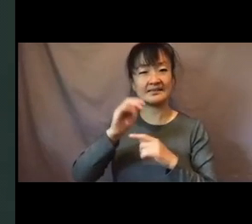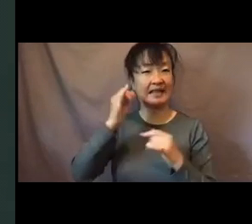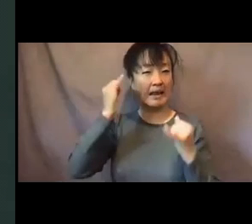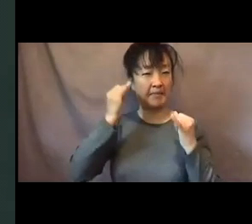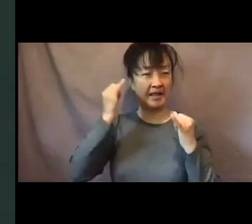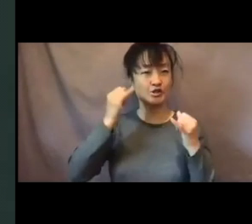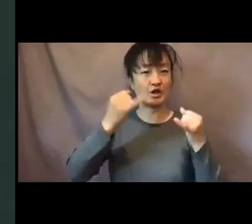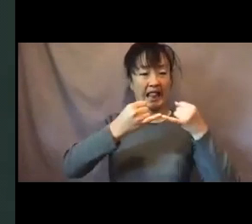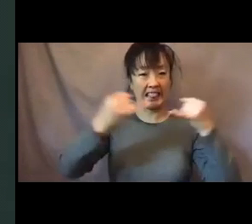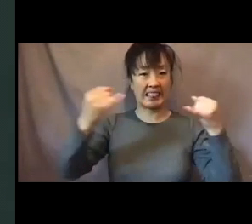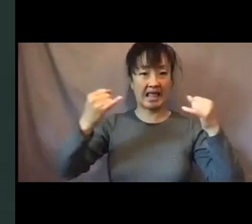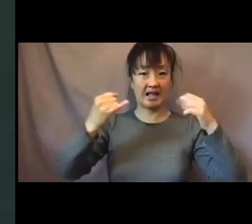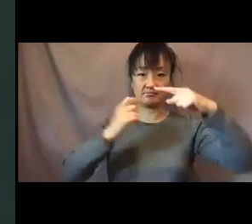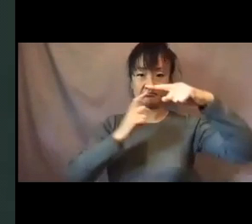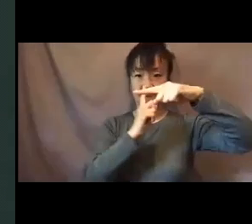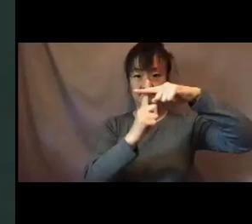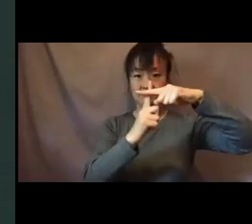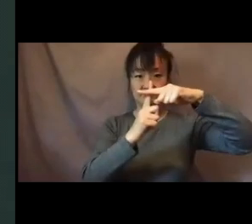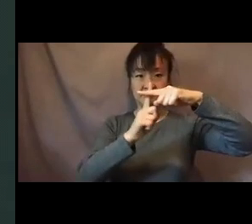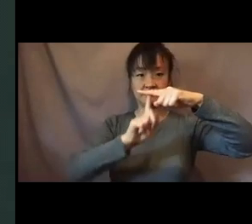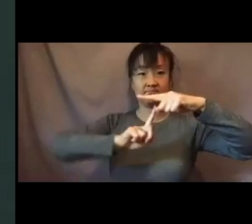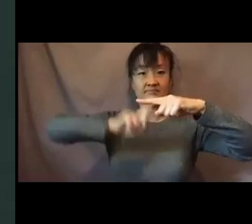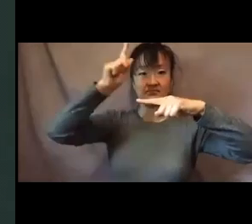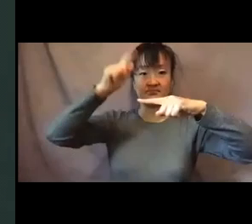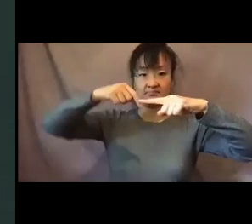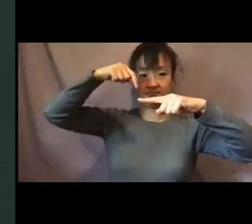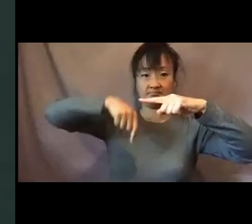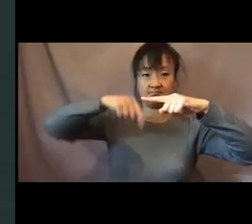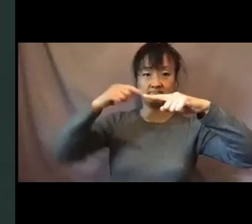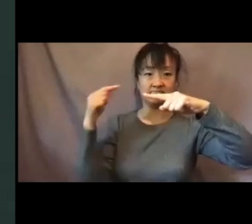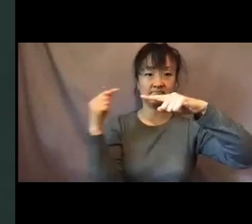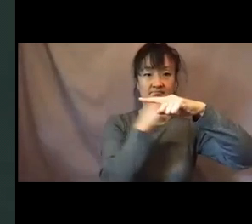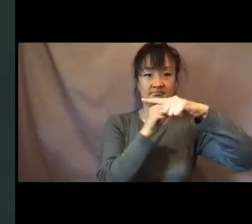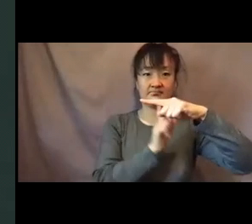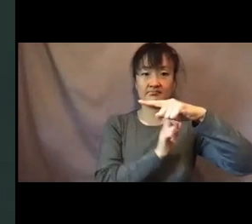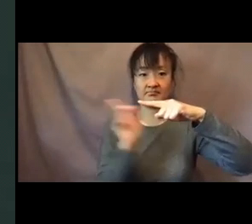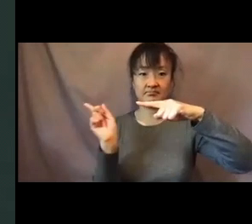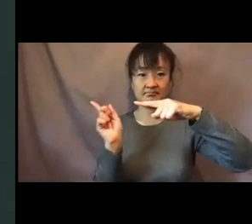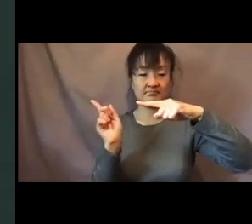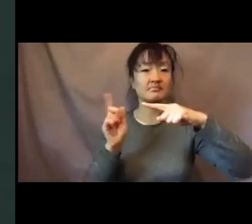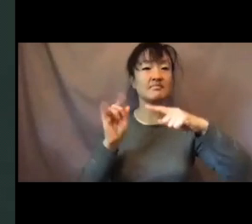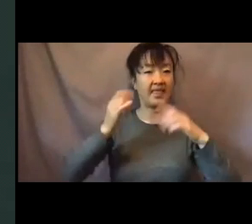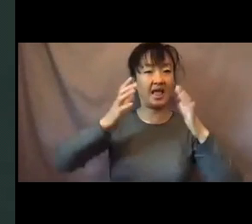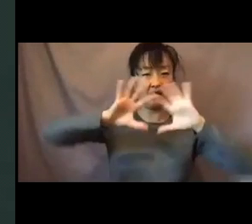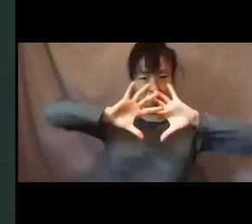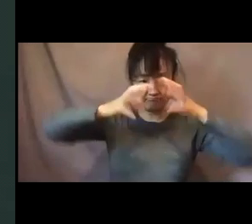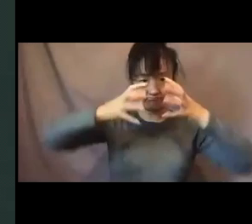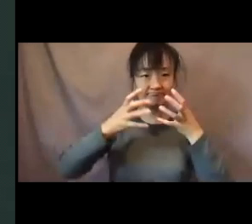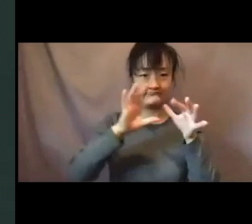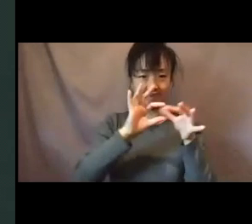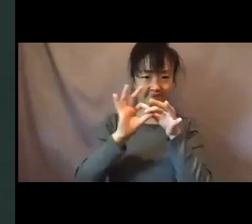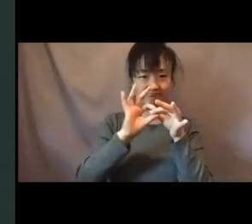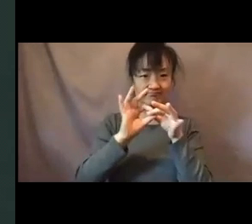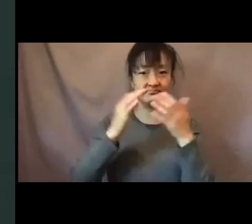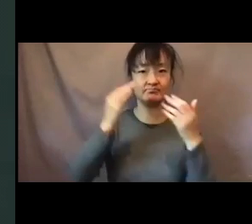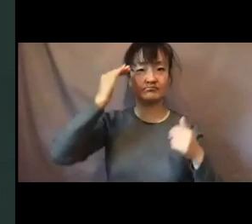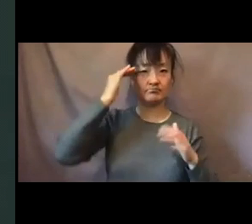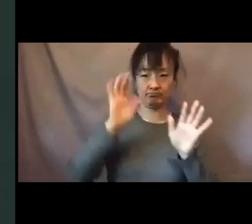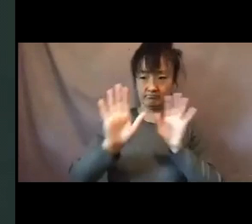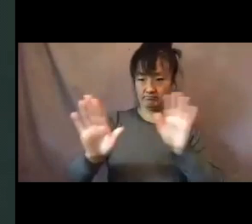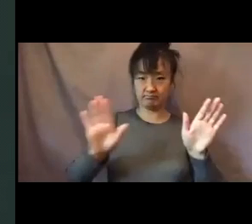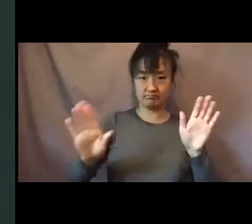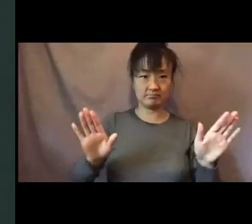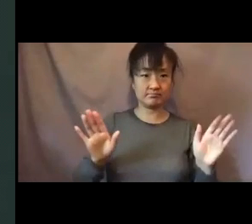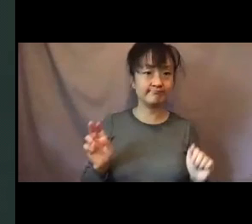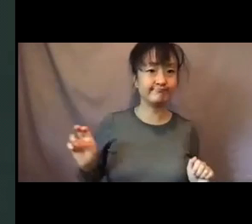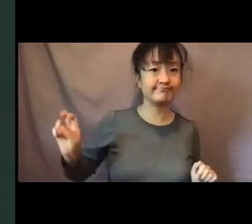longitude and latitude, that surround the planet, you know, that actually give us a sense of place as we move from one place to another. So you don't